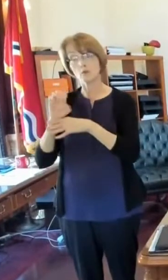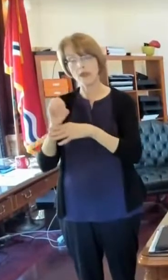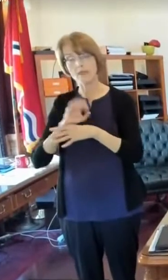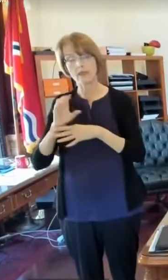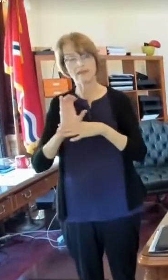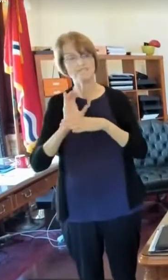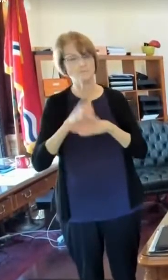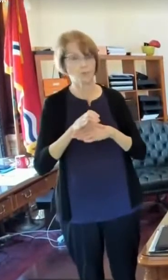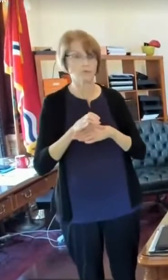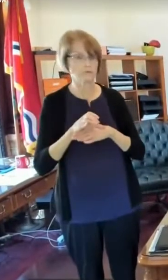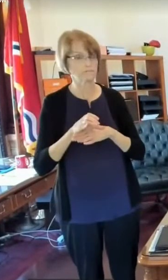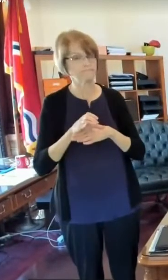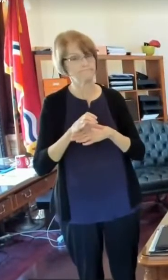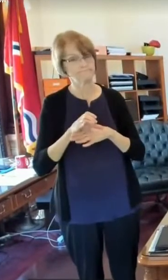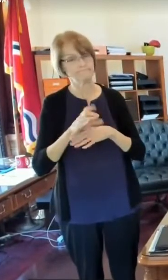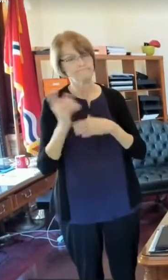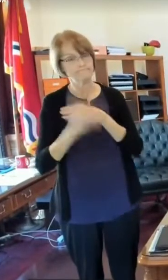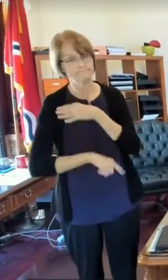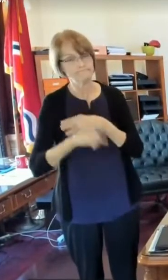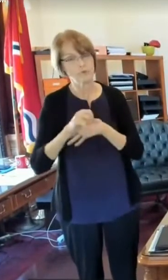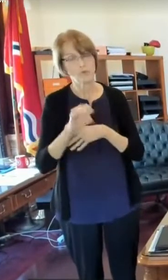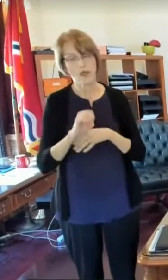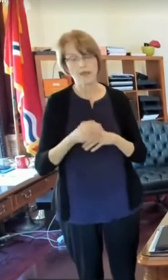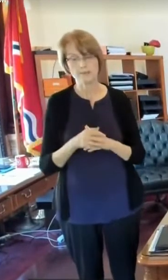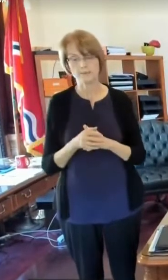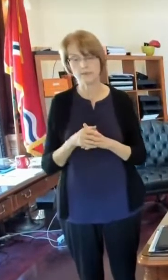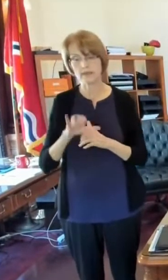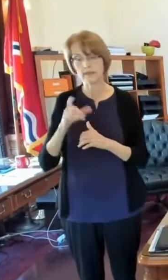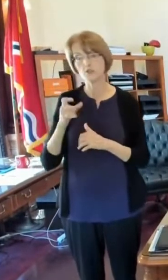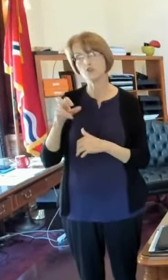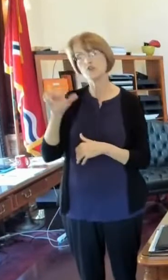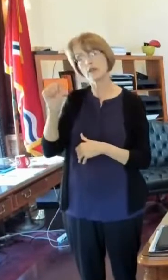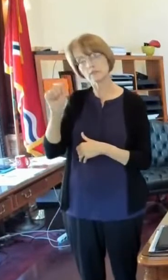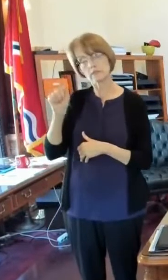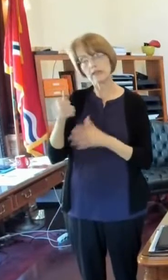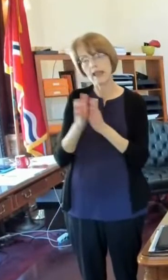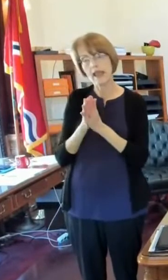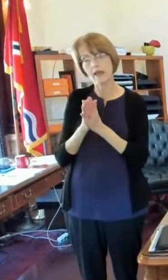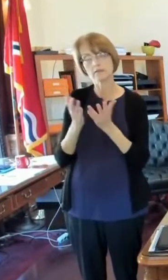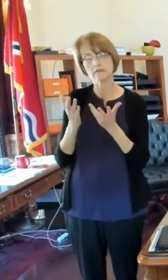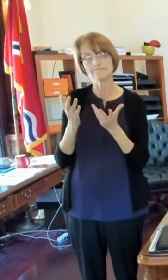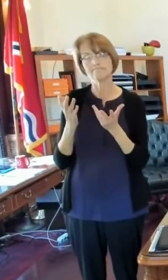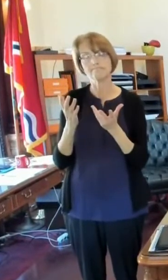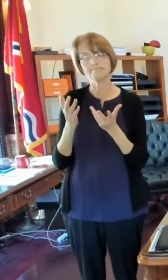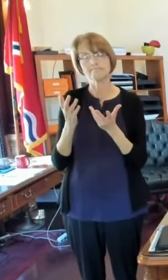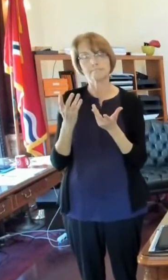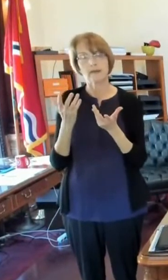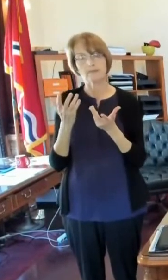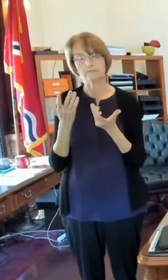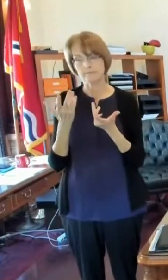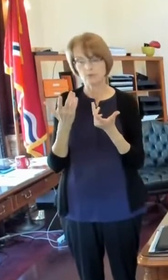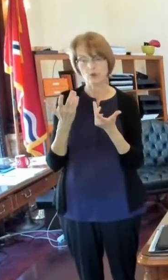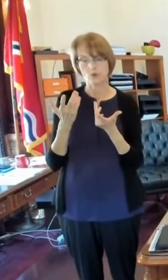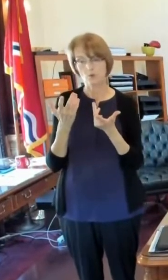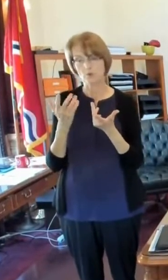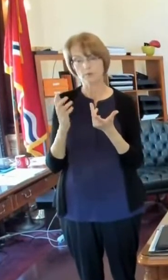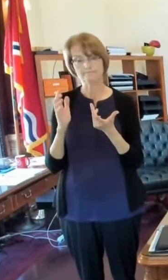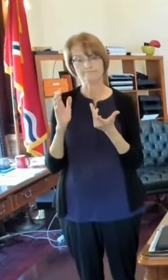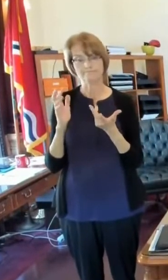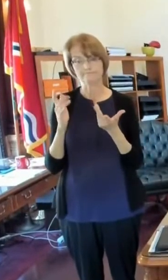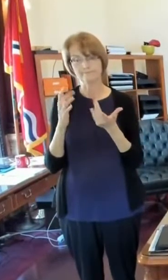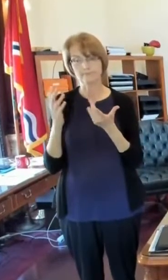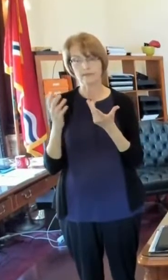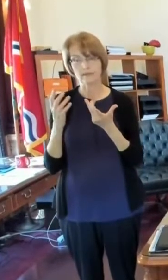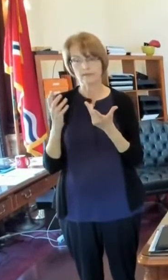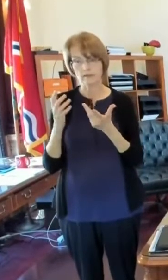Chelsea? Is there a discussed time, or has there been a discussed timeline about how long this operation or